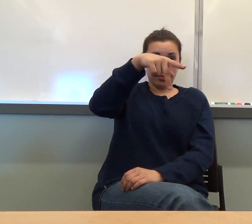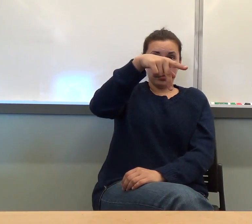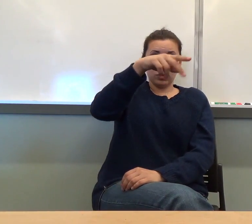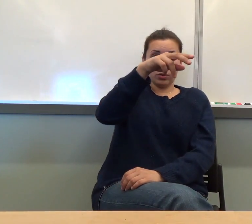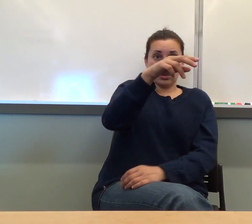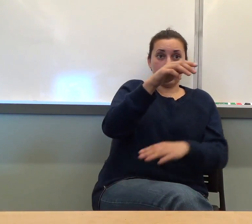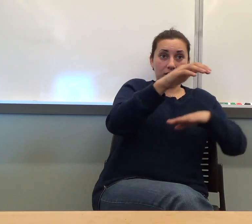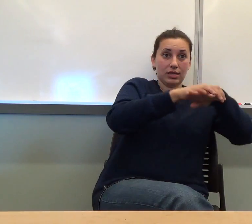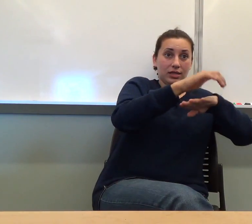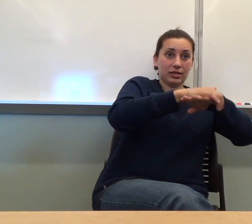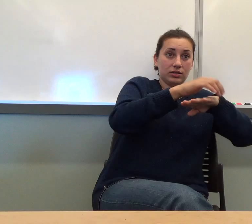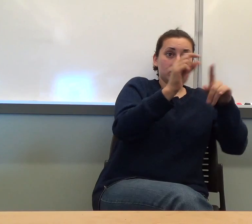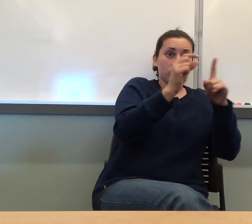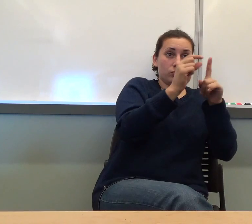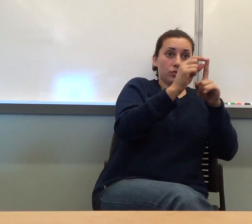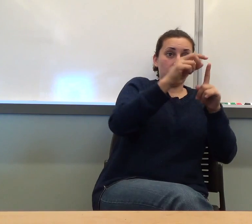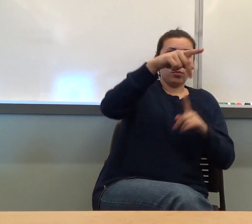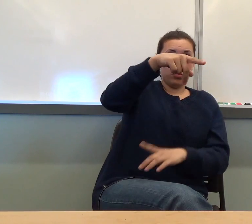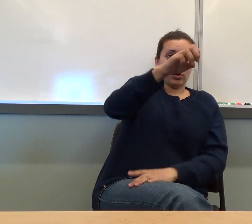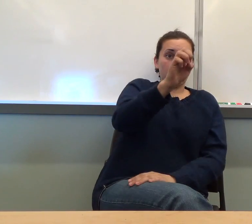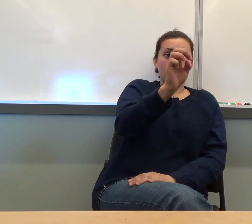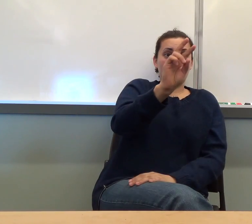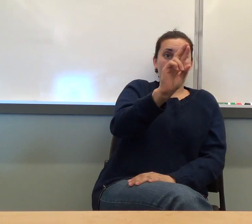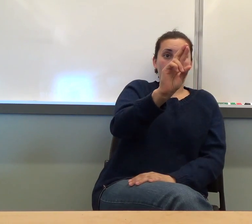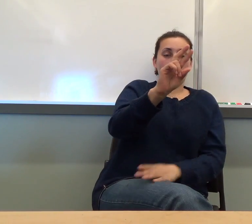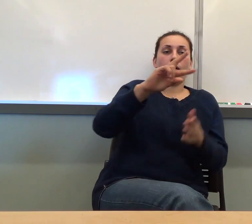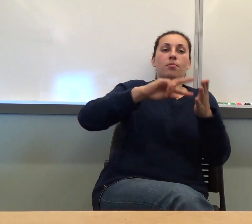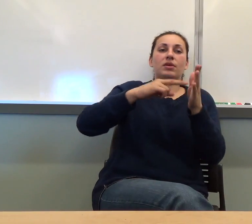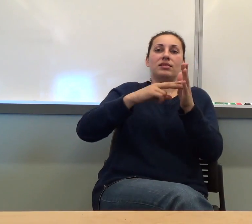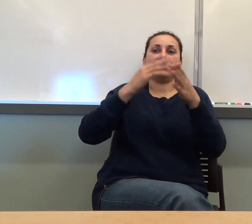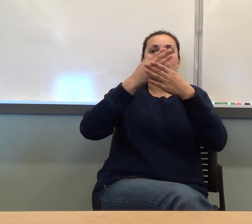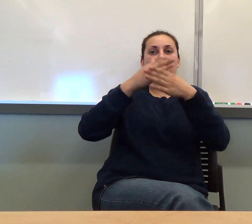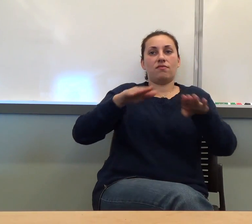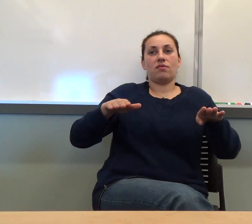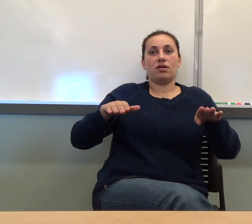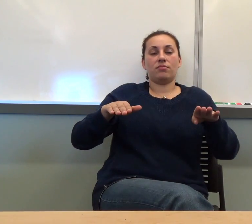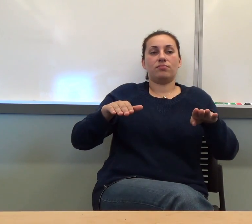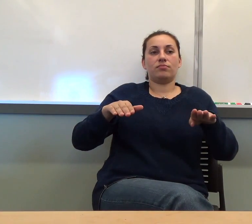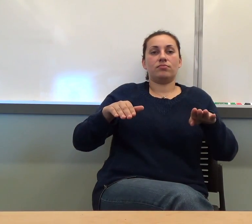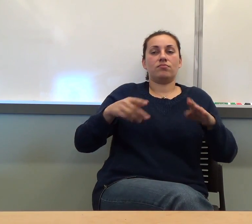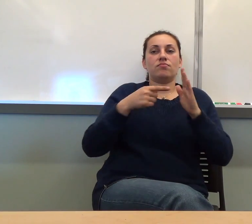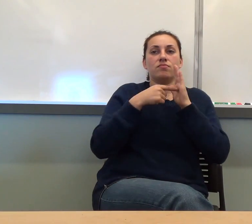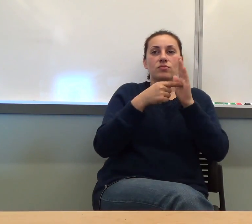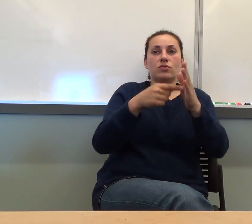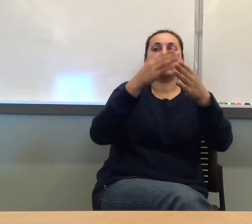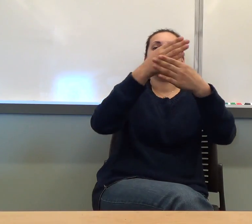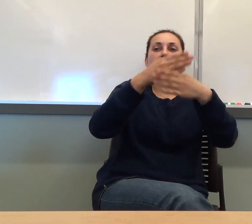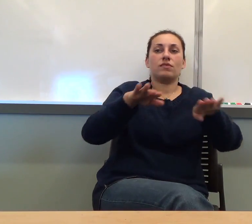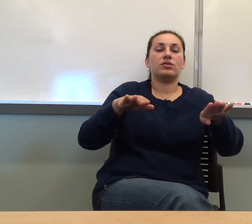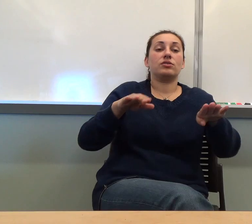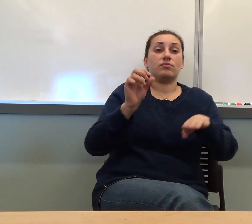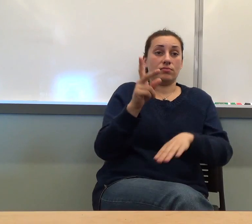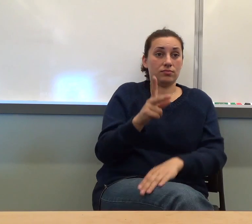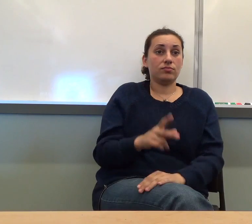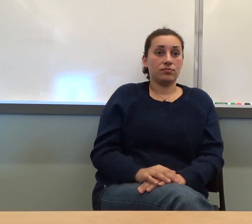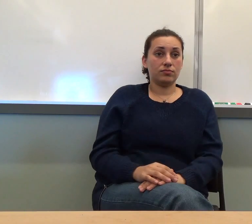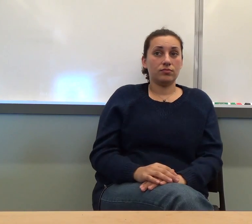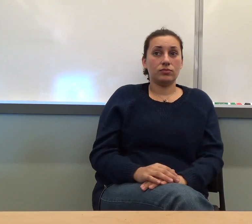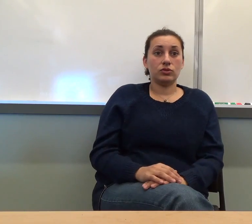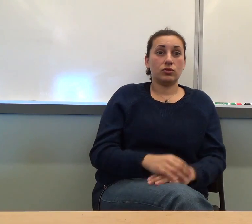English means divide. It indicates a division sign. So miles per gallon actually